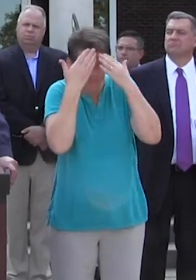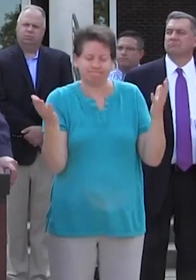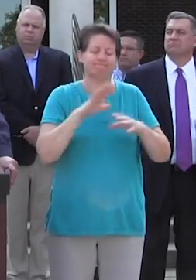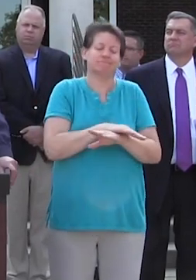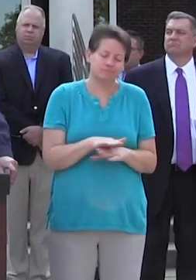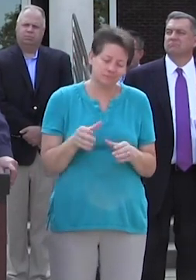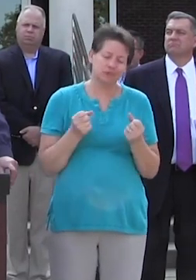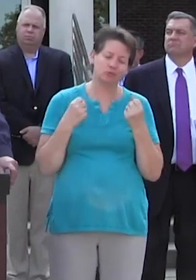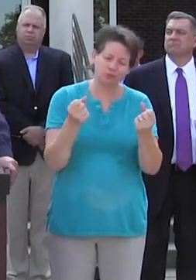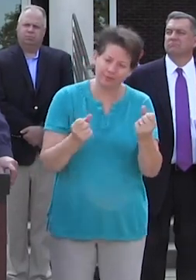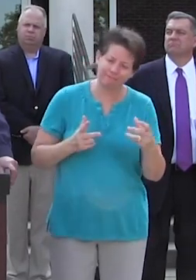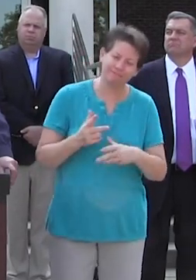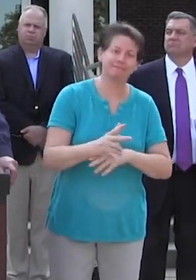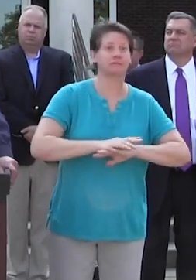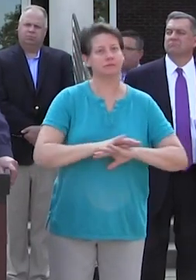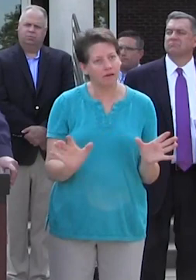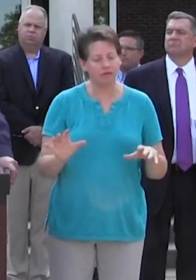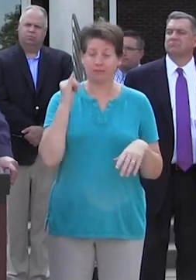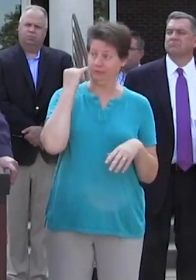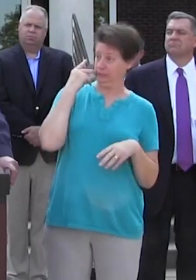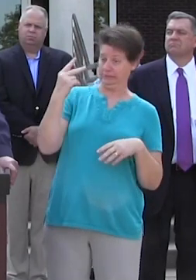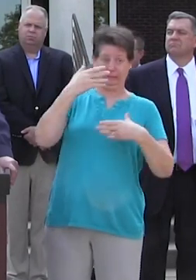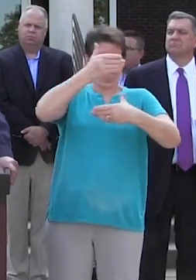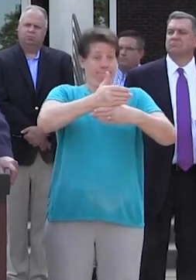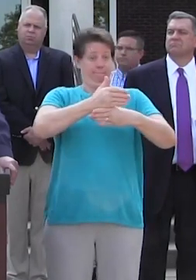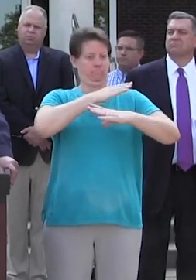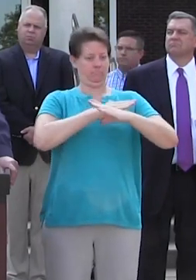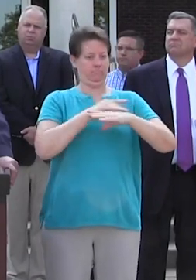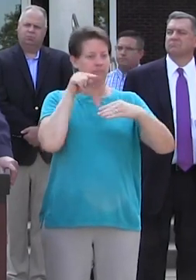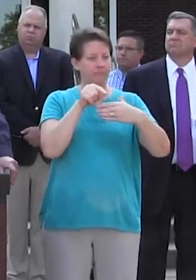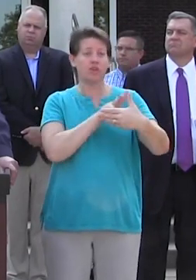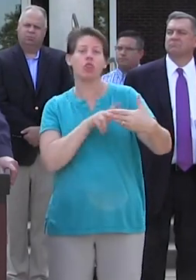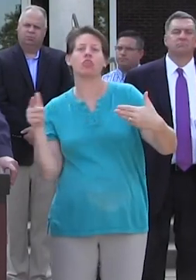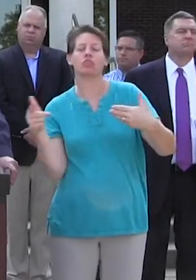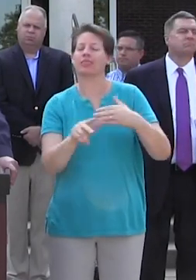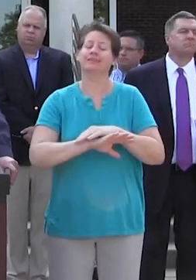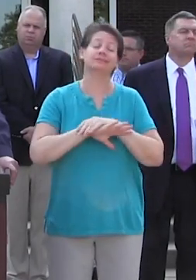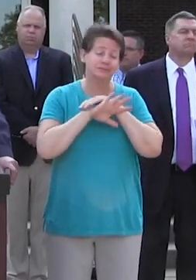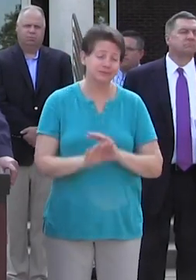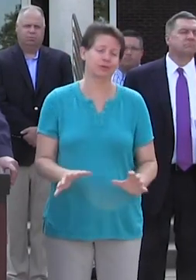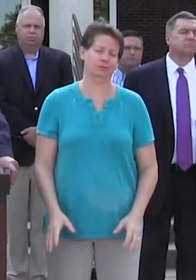Don't drive across it. And if there is a barricade up, do not go around that barricade.